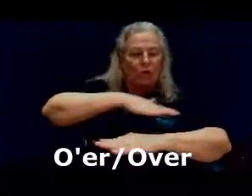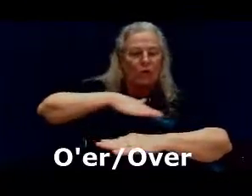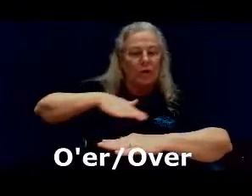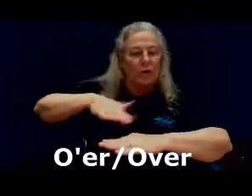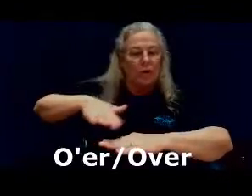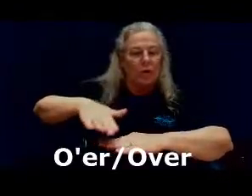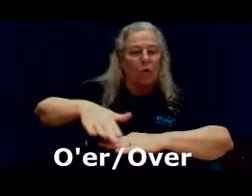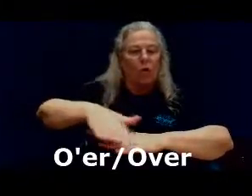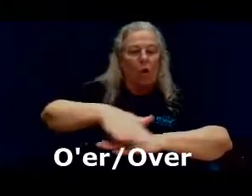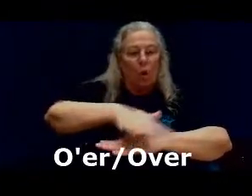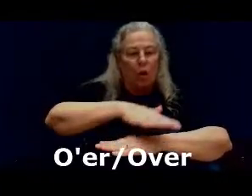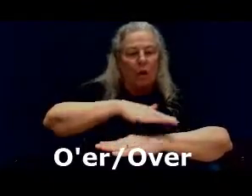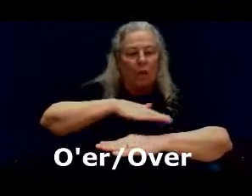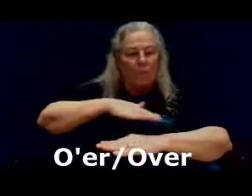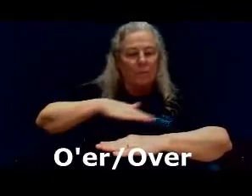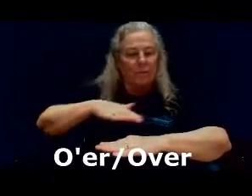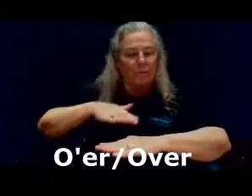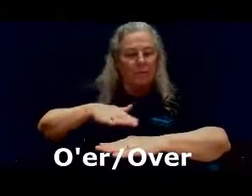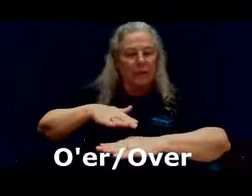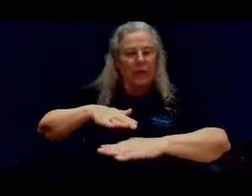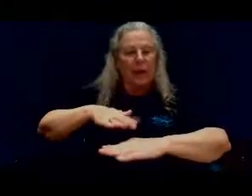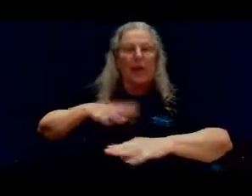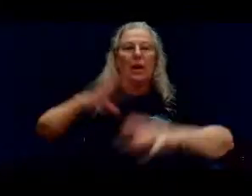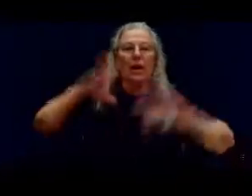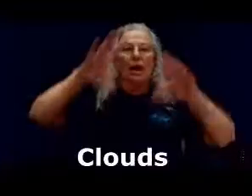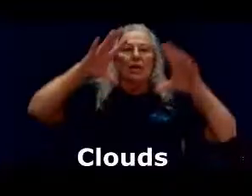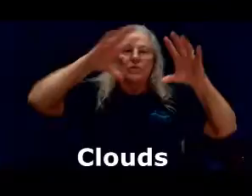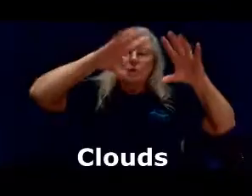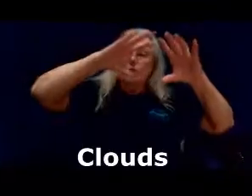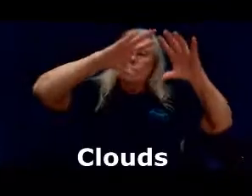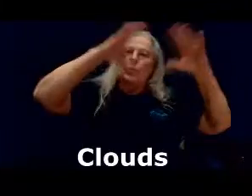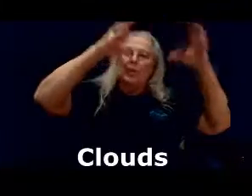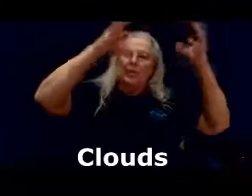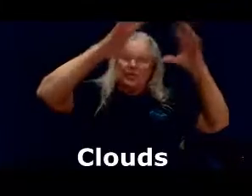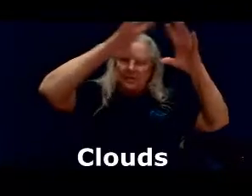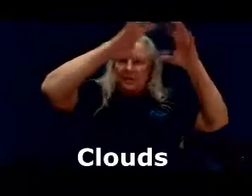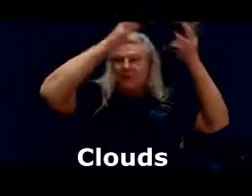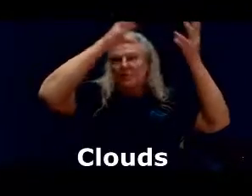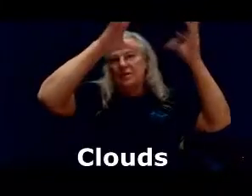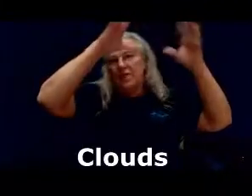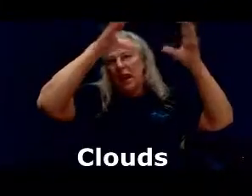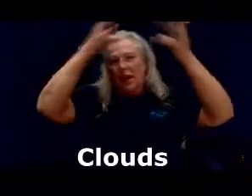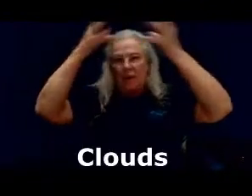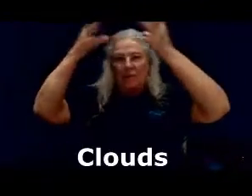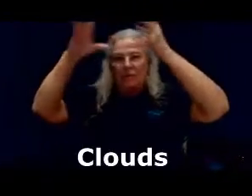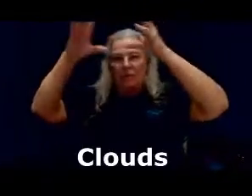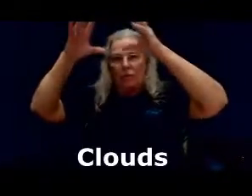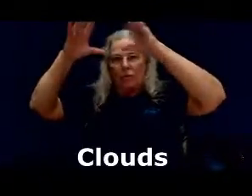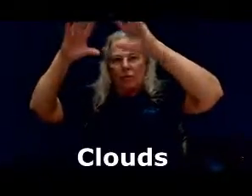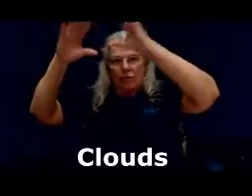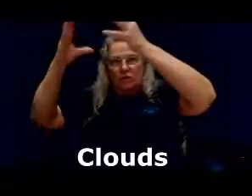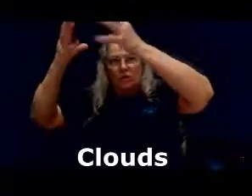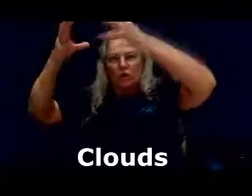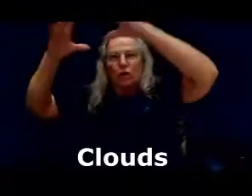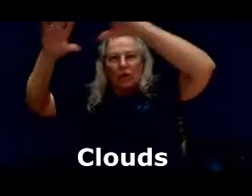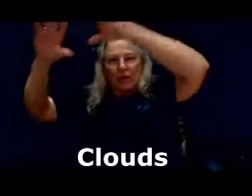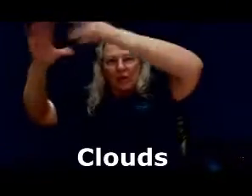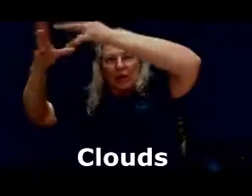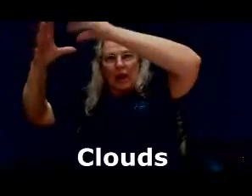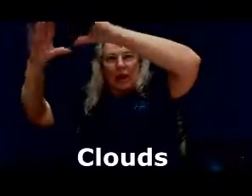over or. Clouds, you begin to see the sky above you and you're just circling the clouds